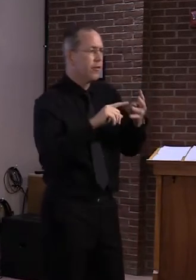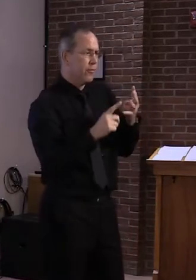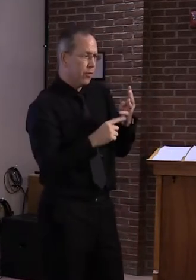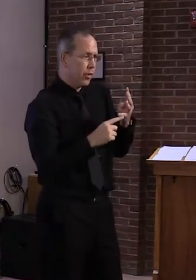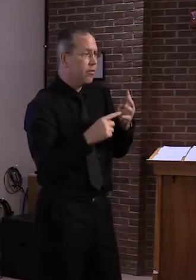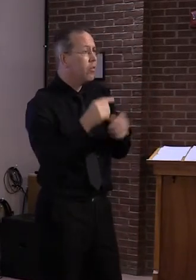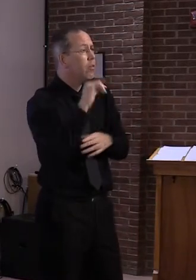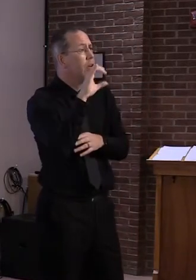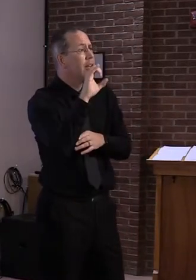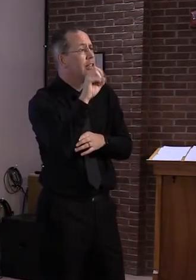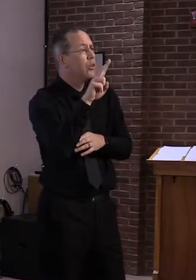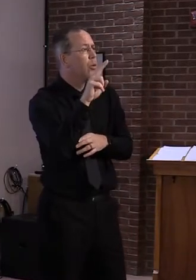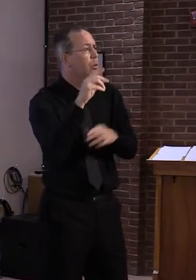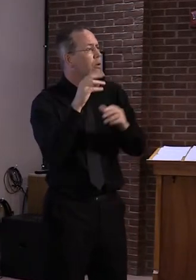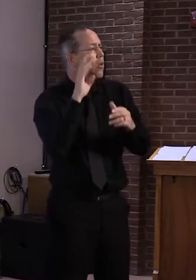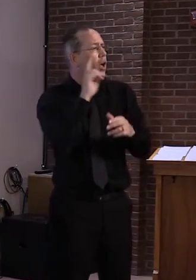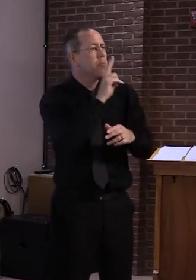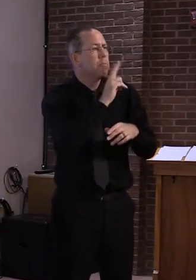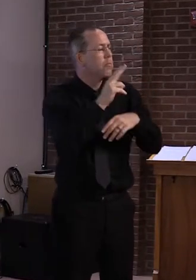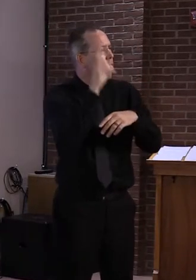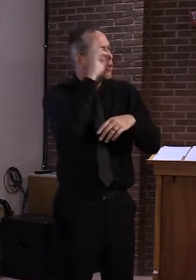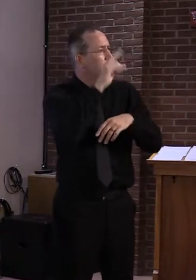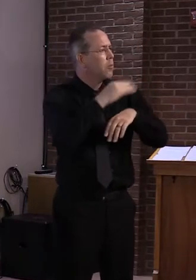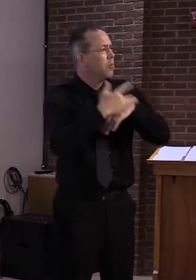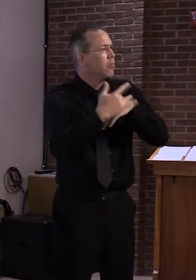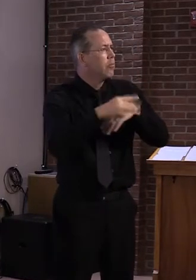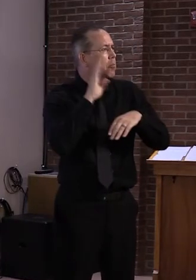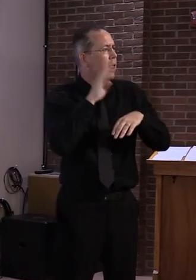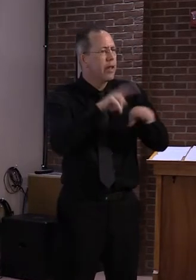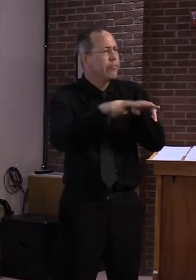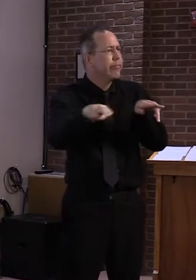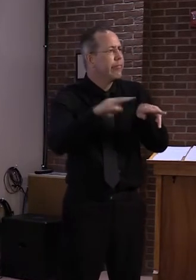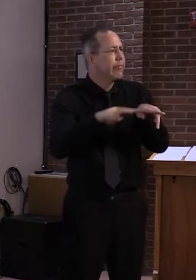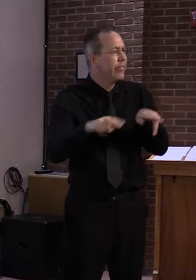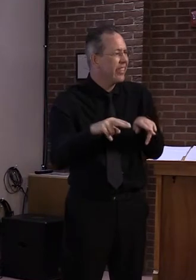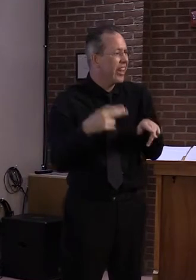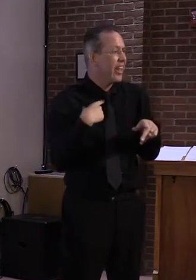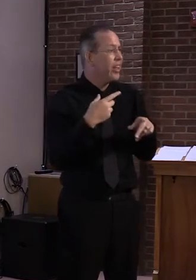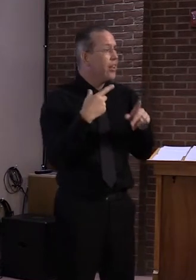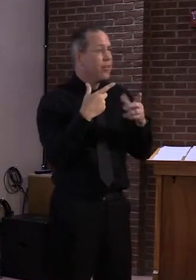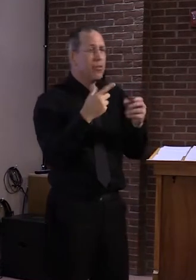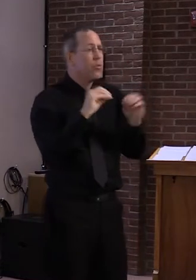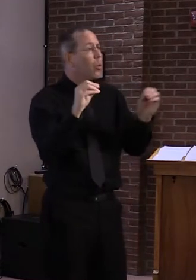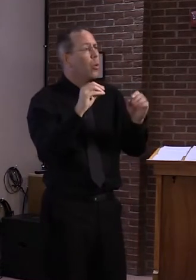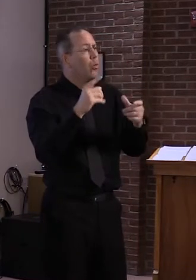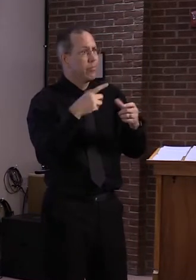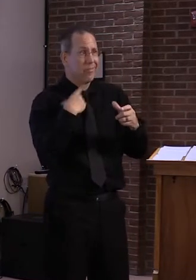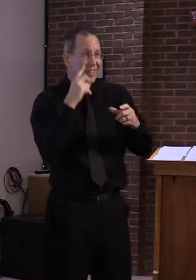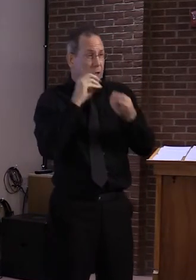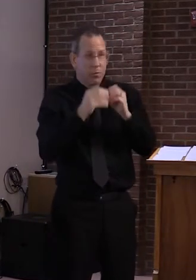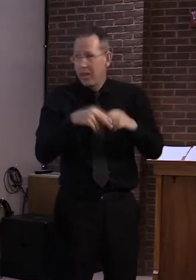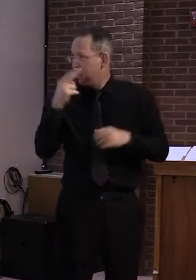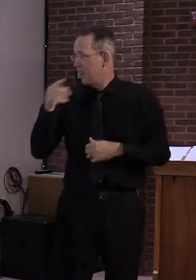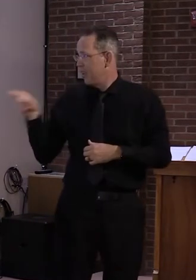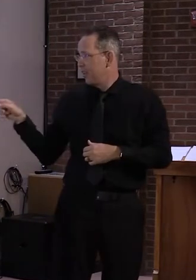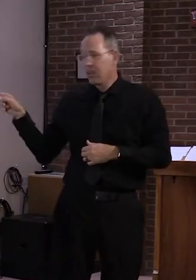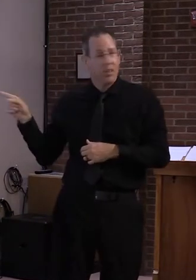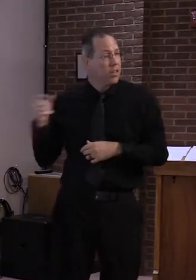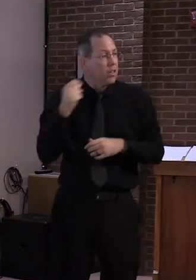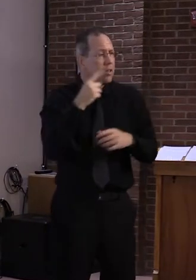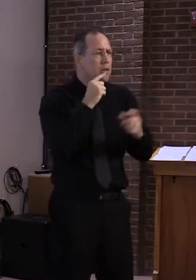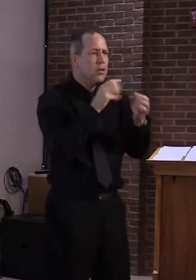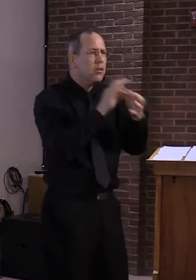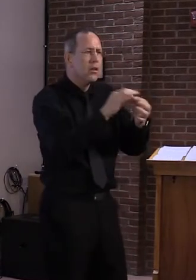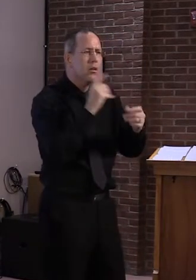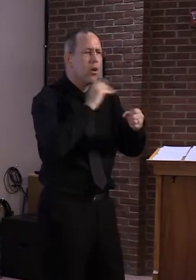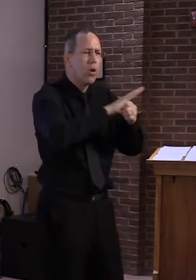bed availability. Vermont's ICUs remain free of a COVID-19 patient, and this has been the case for over a month,